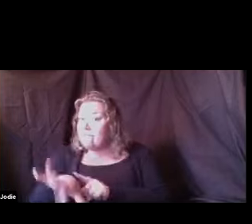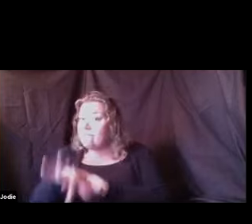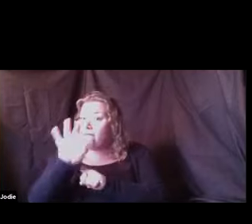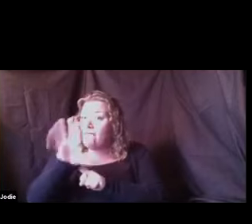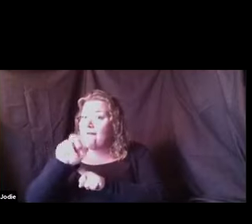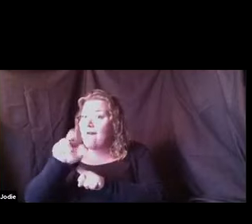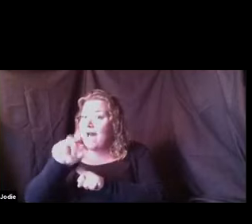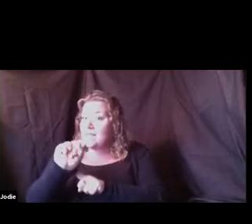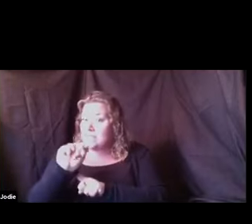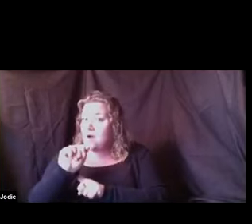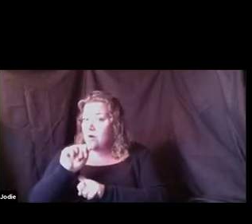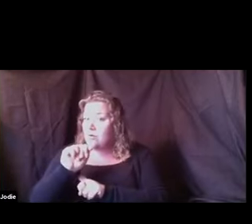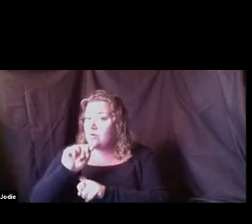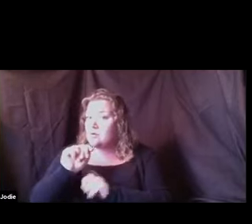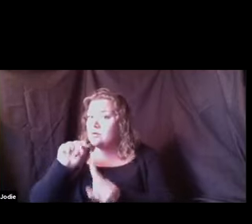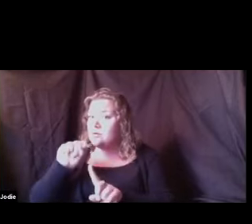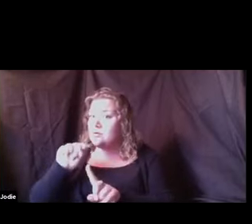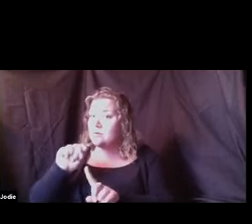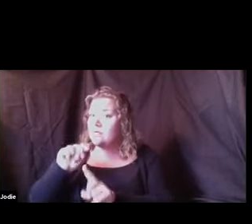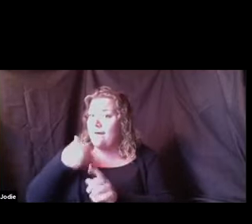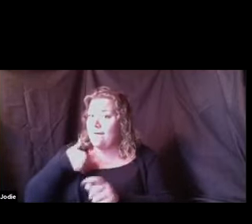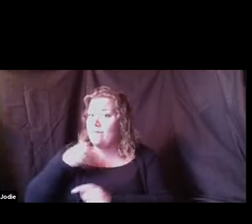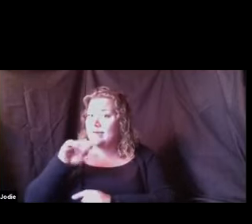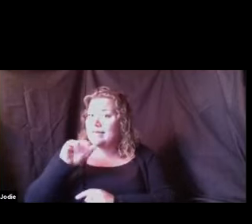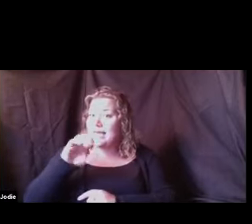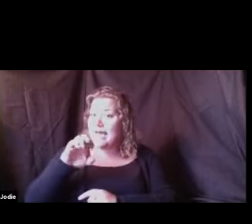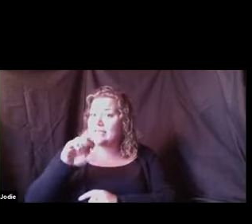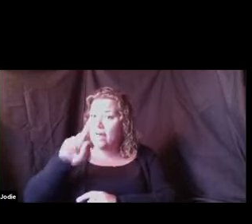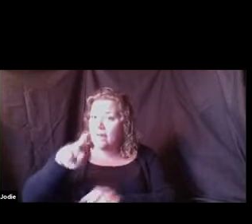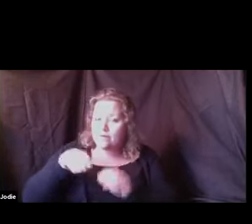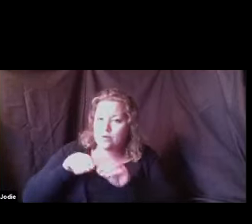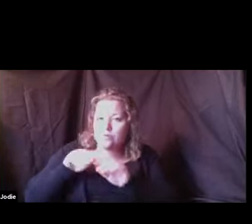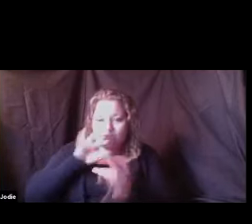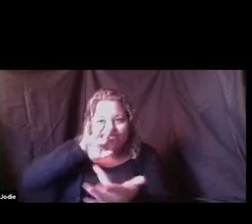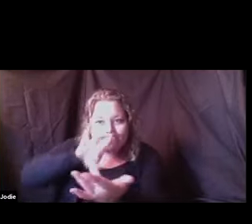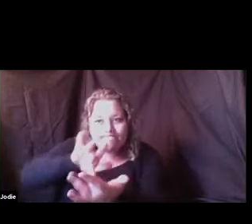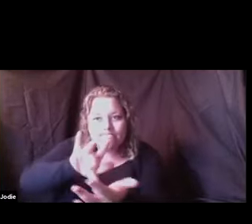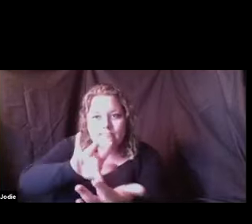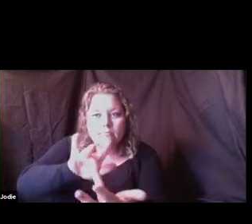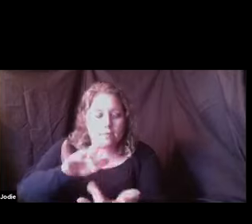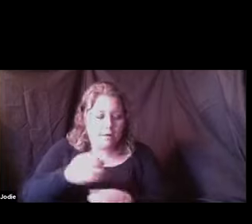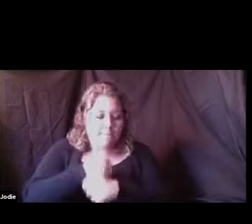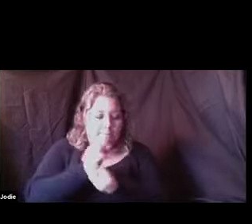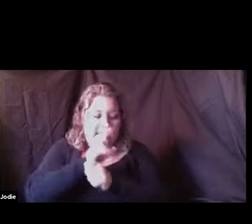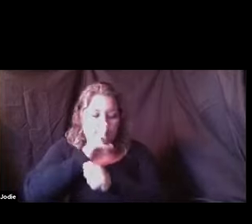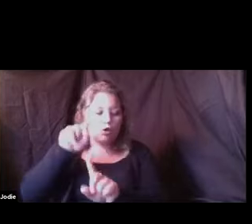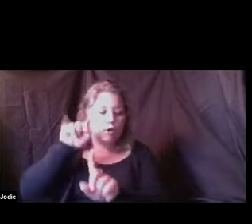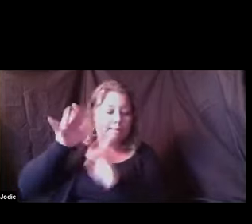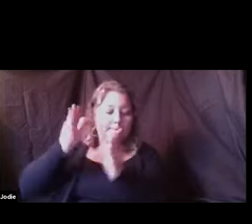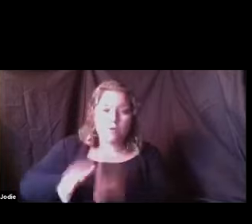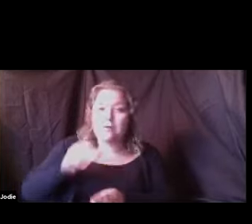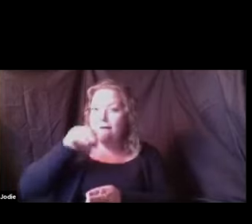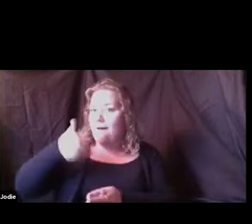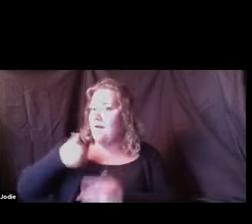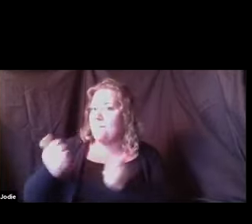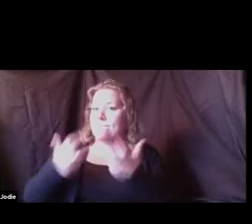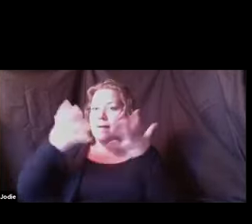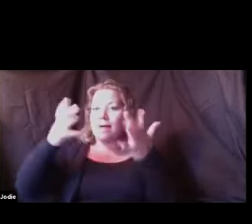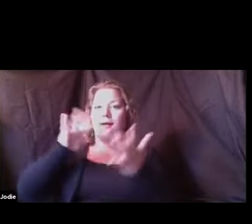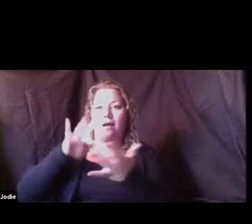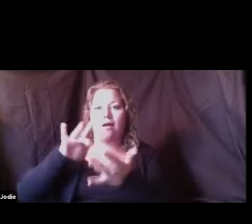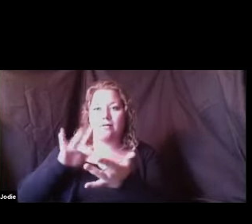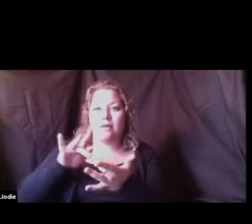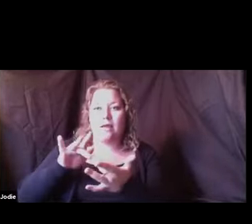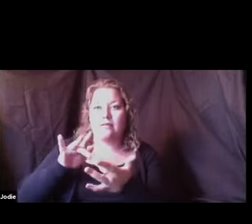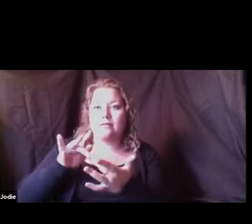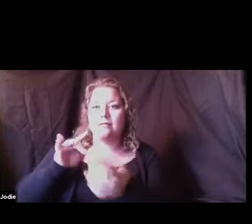many contacts there are. There can be easily 15 contacts in any case. And as we open up more